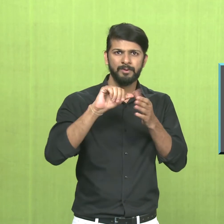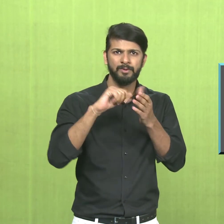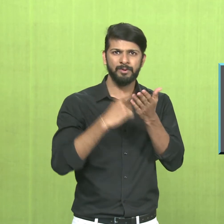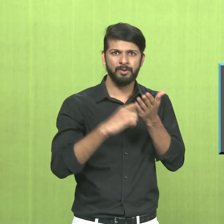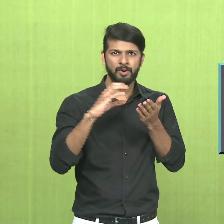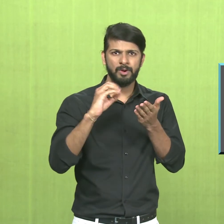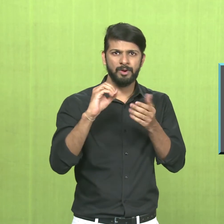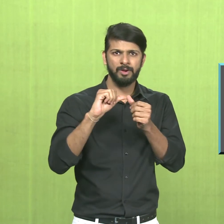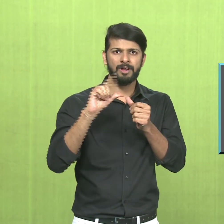The third painting